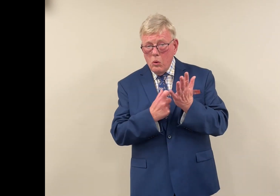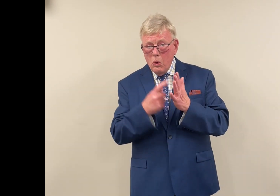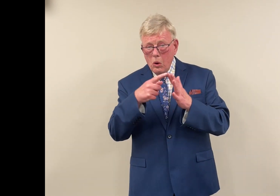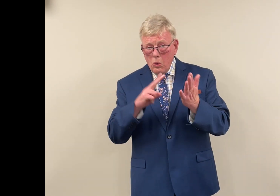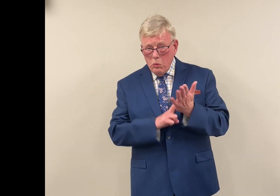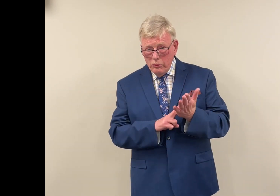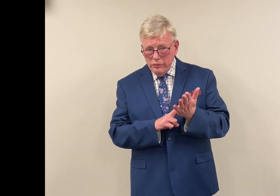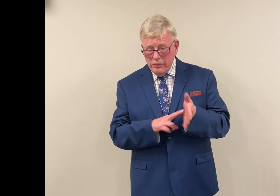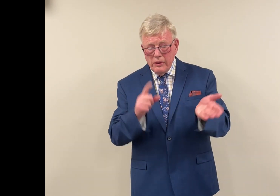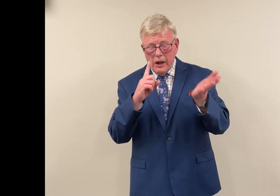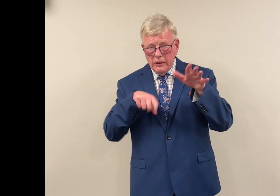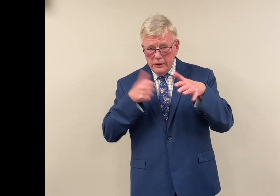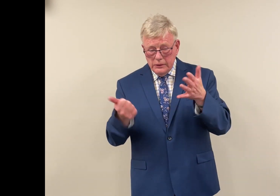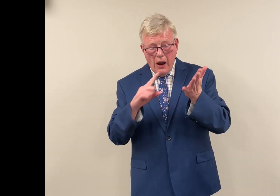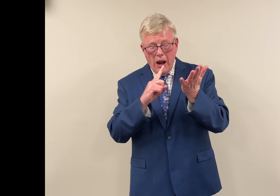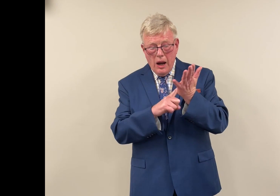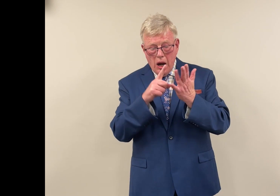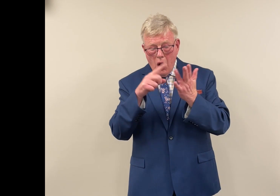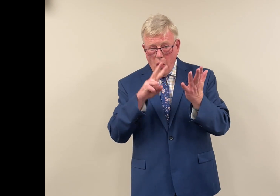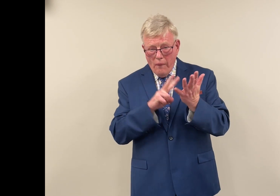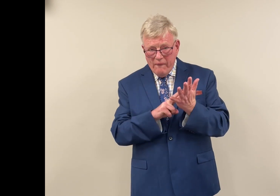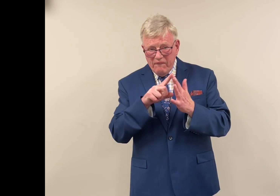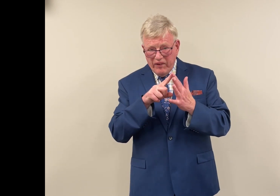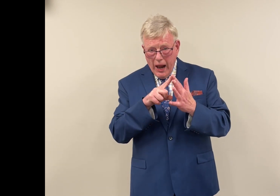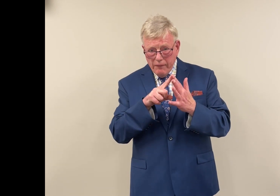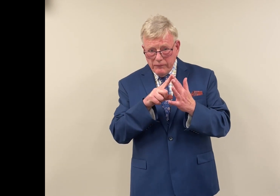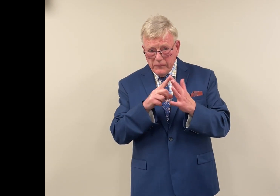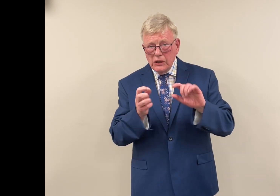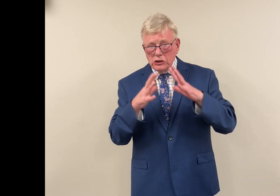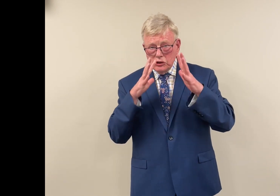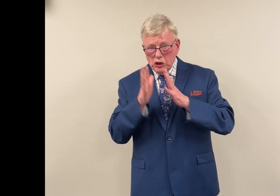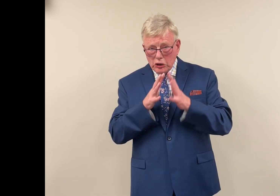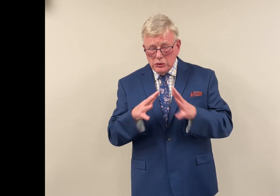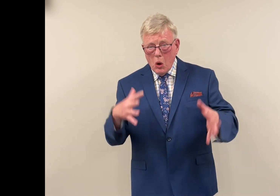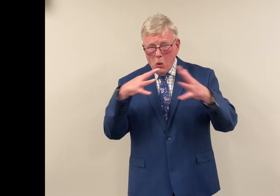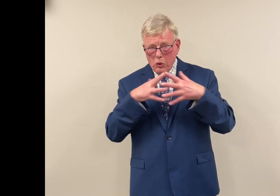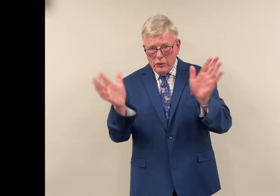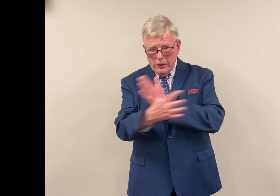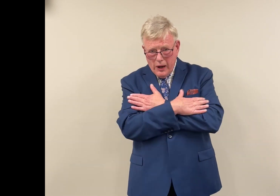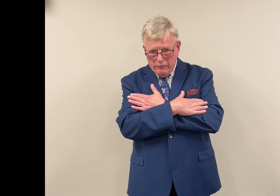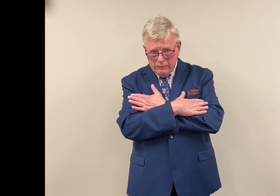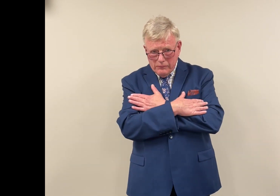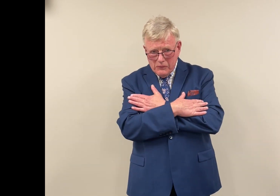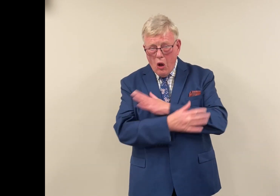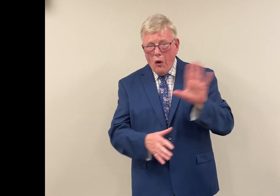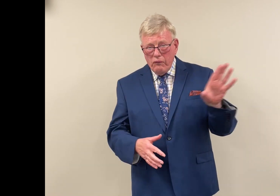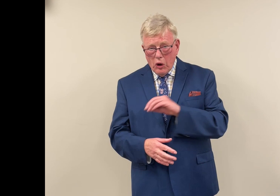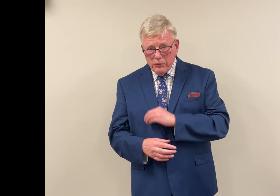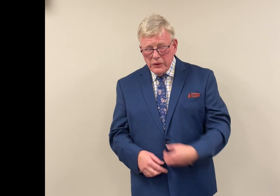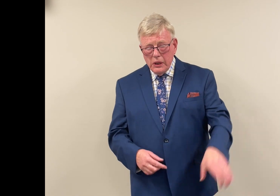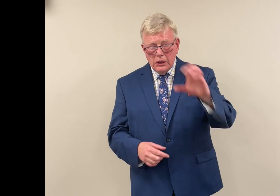Hi, my name is Warren Love, and this is my sign